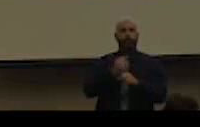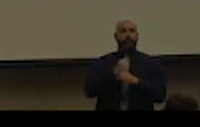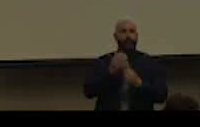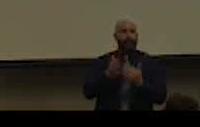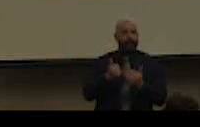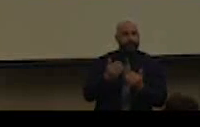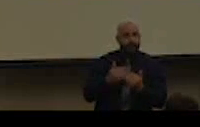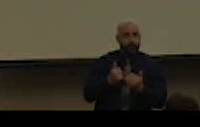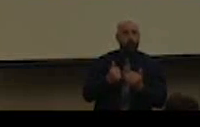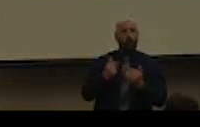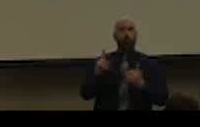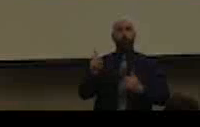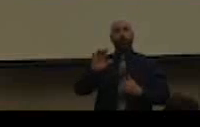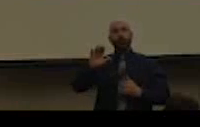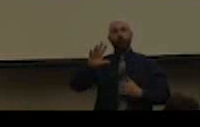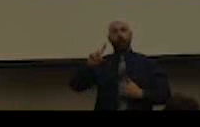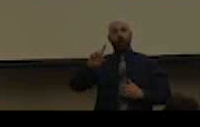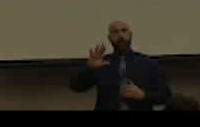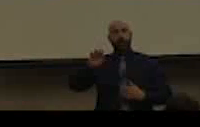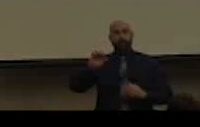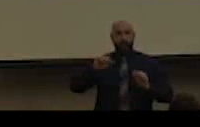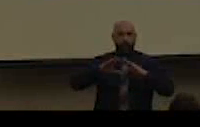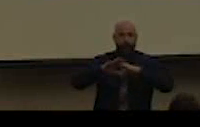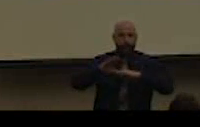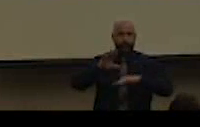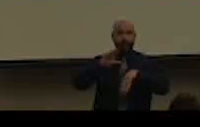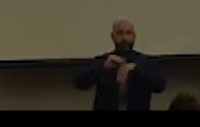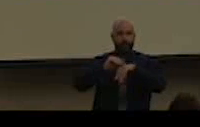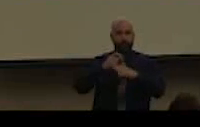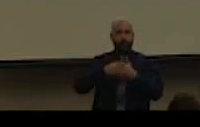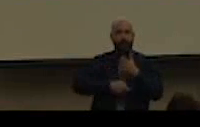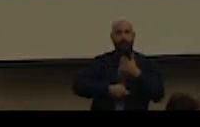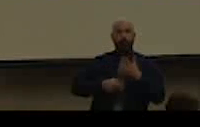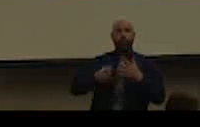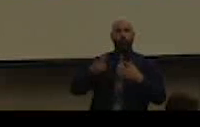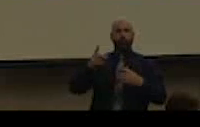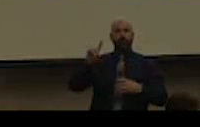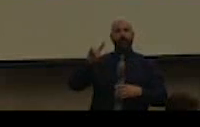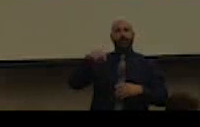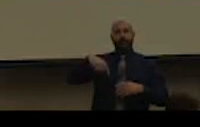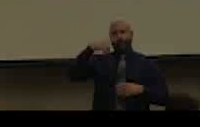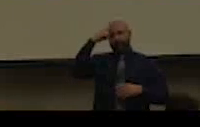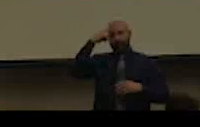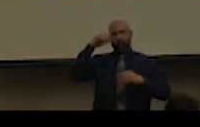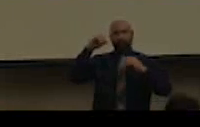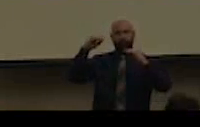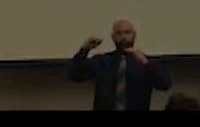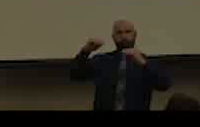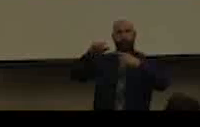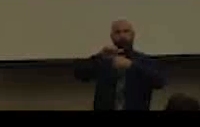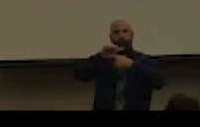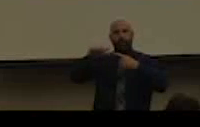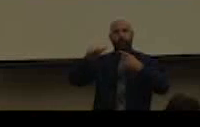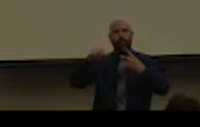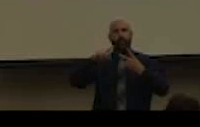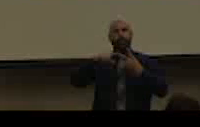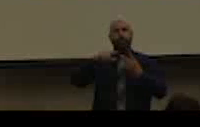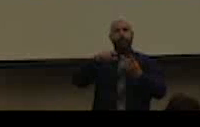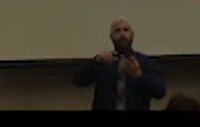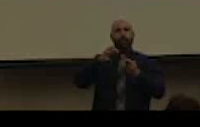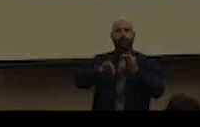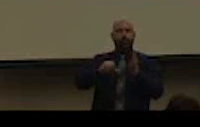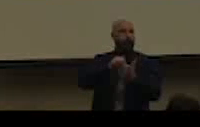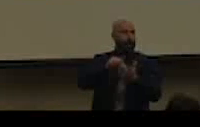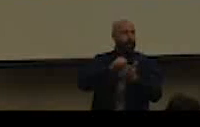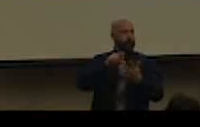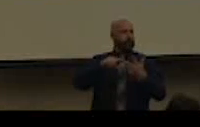can access these discounts. We did a bunch of trainings this summer with directors. We created a simple page, a form that's filled out for them. And this saves